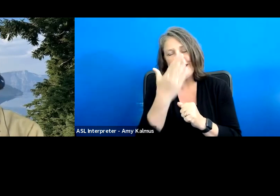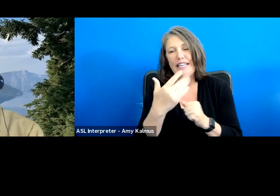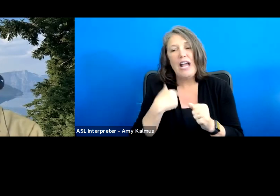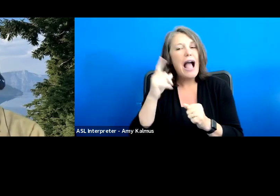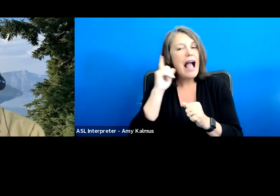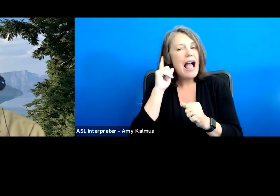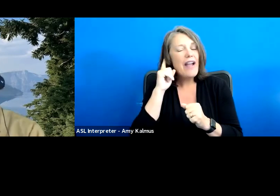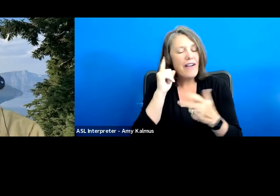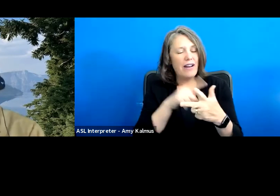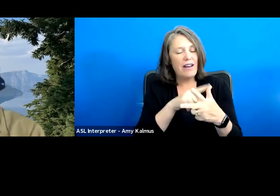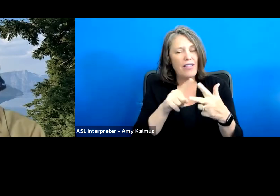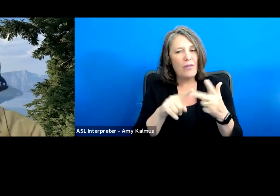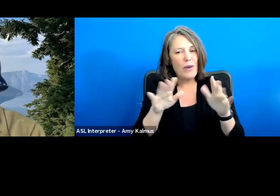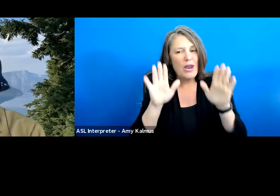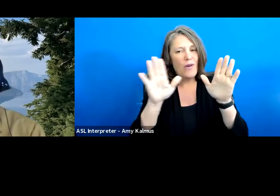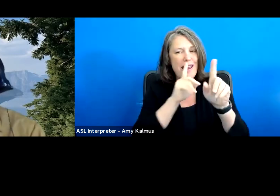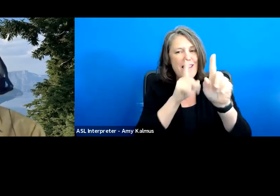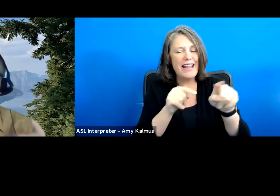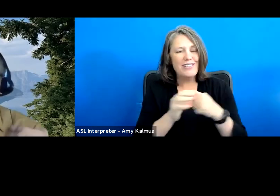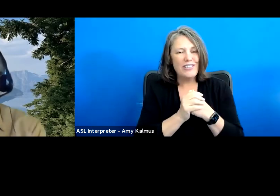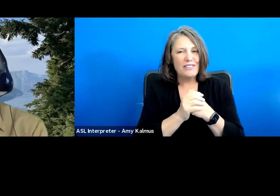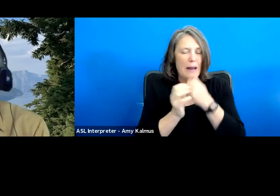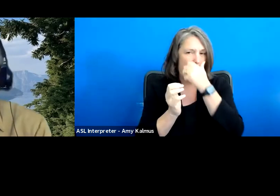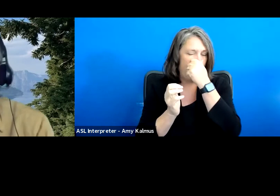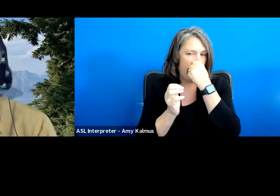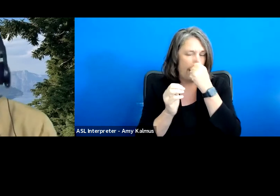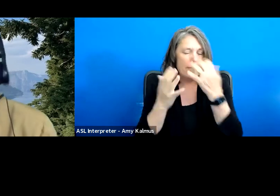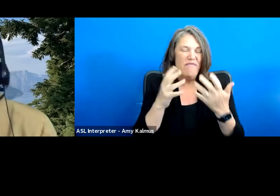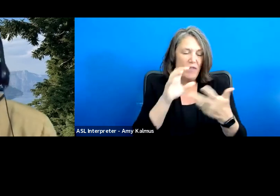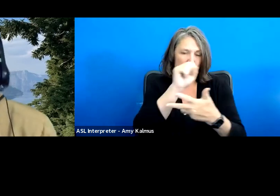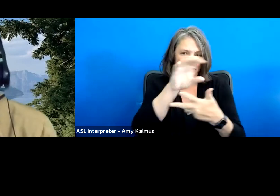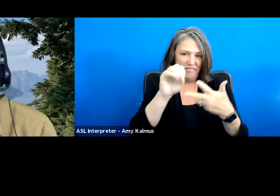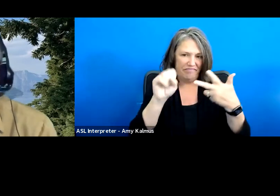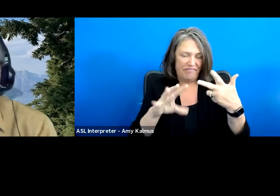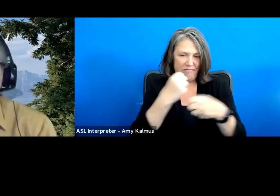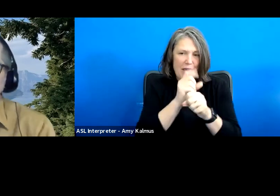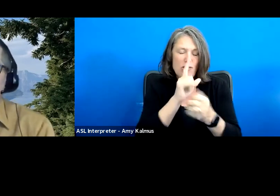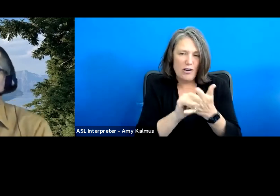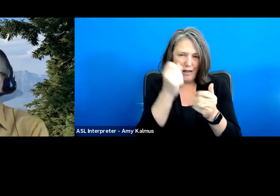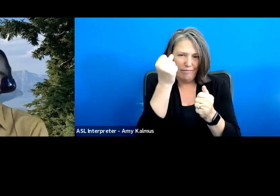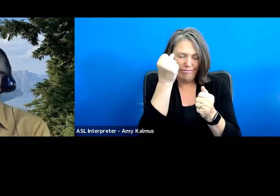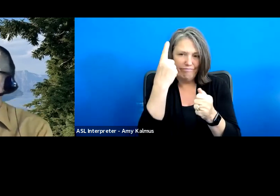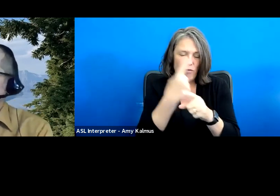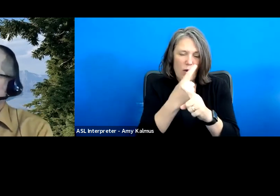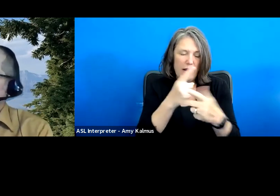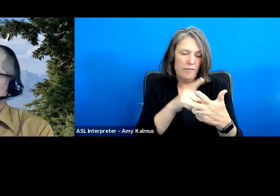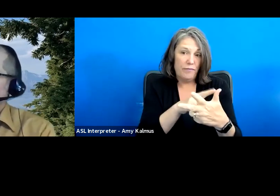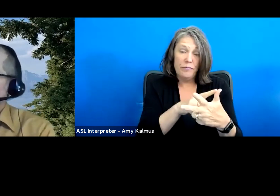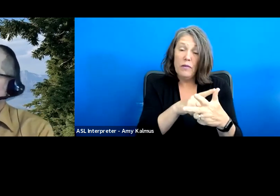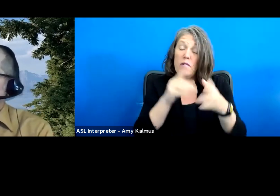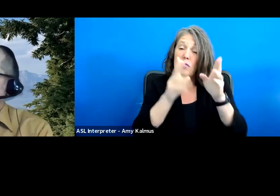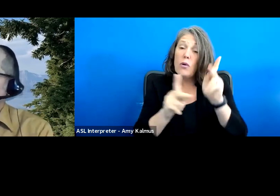heard 3 great answers, and let me repeat those to make sure I capture them all. So individuals that